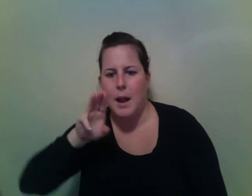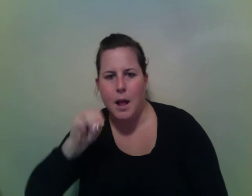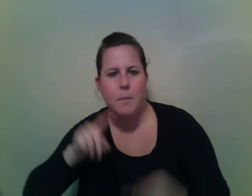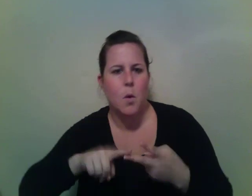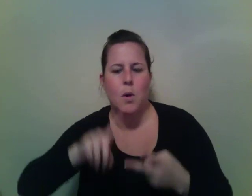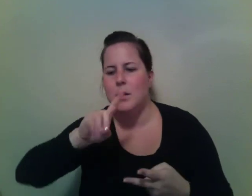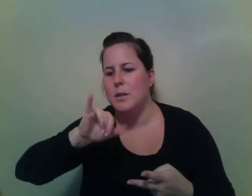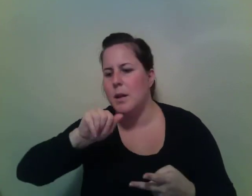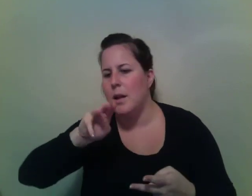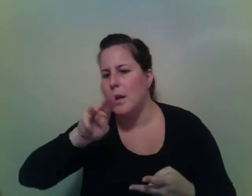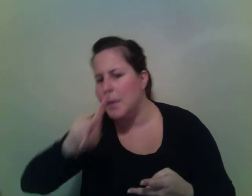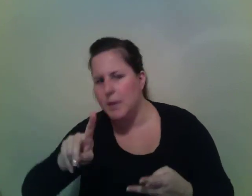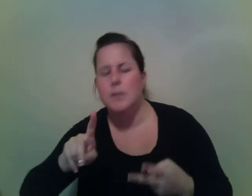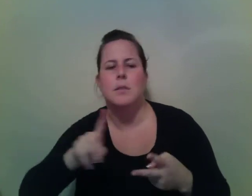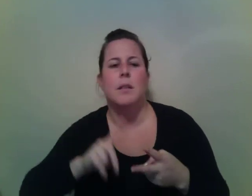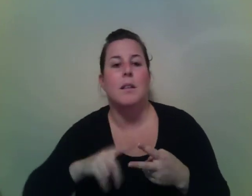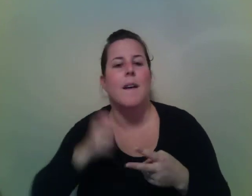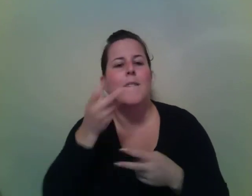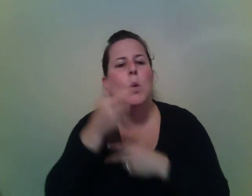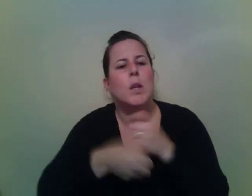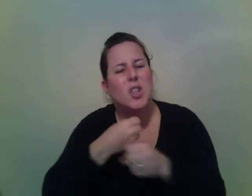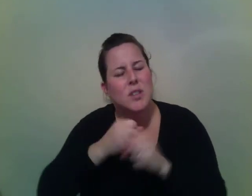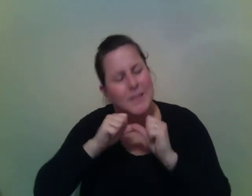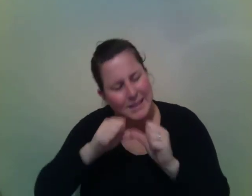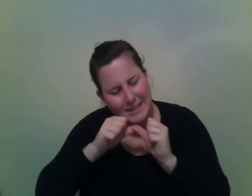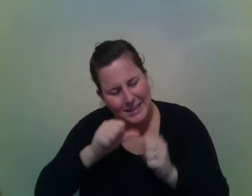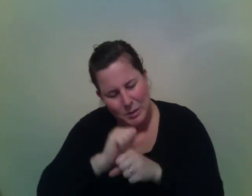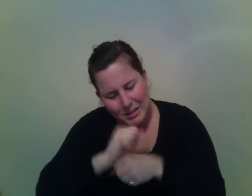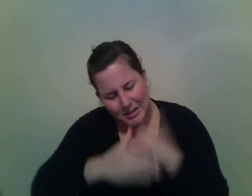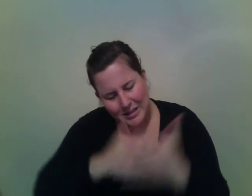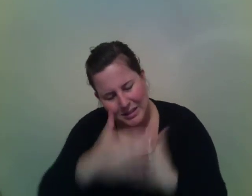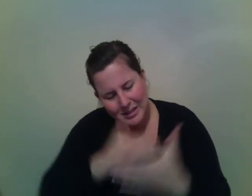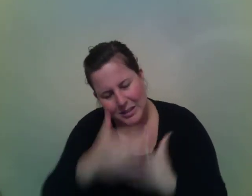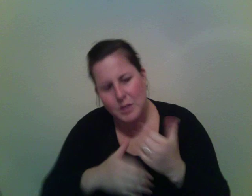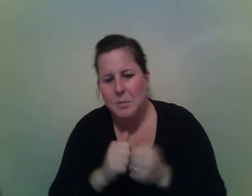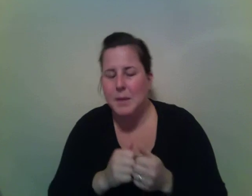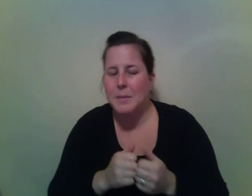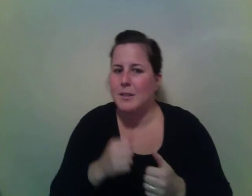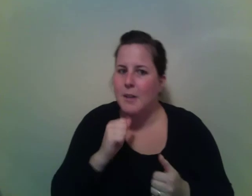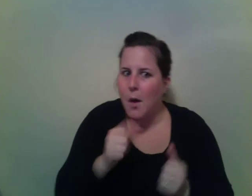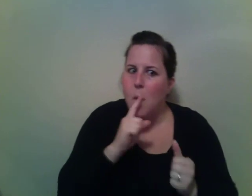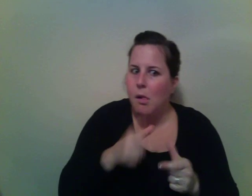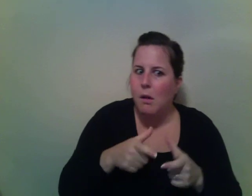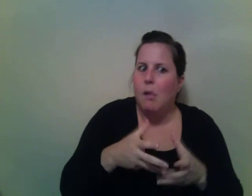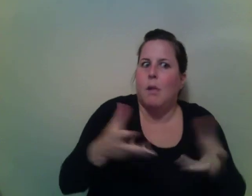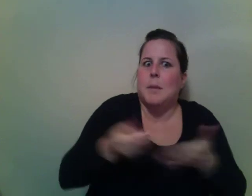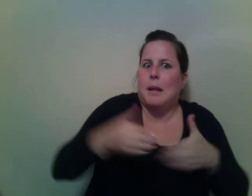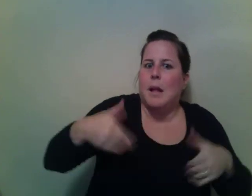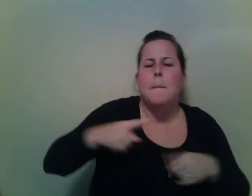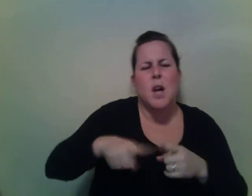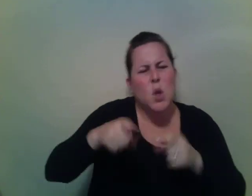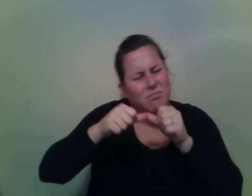And so, after a few years of pushing really hard with not as much reward, you make that turn over that hill, and you will be